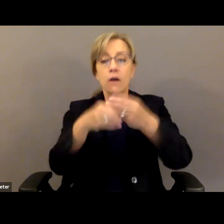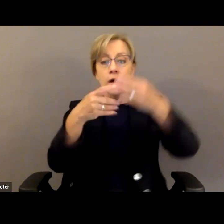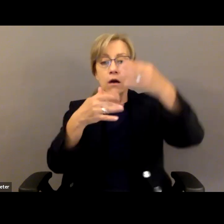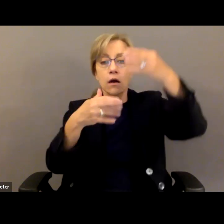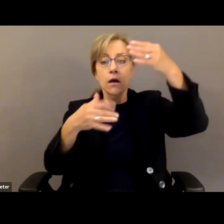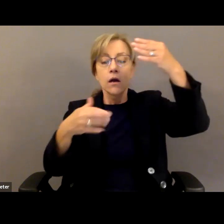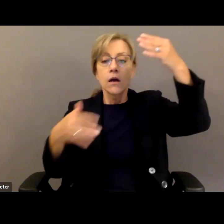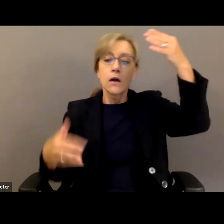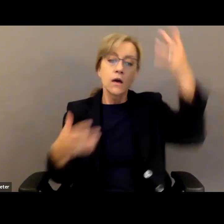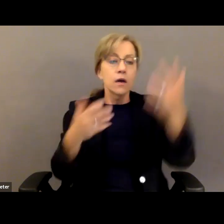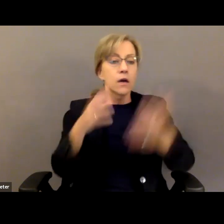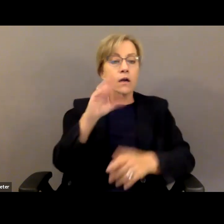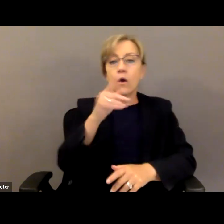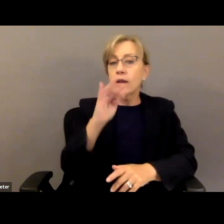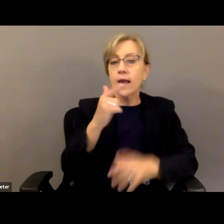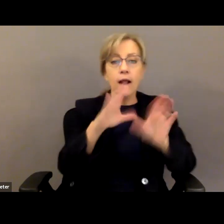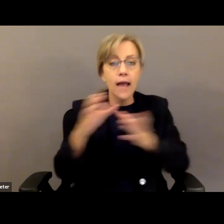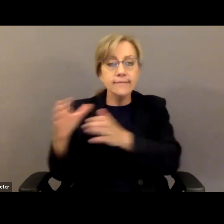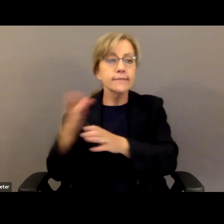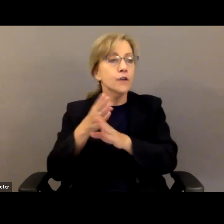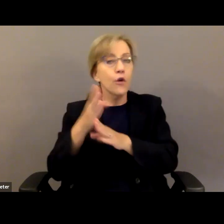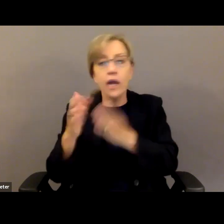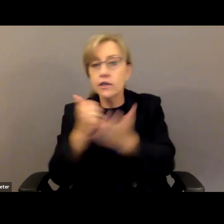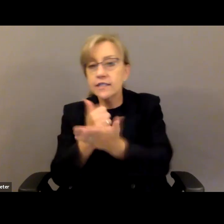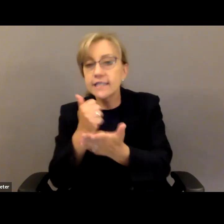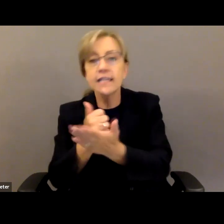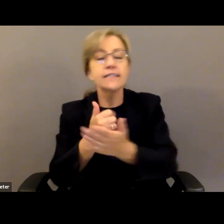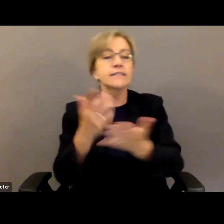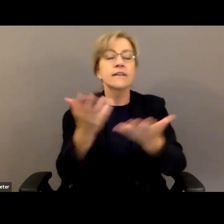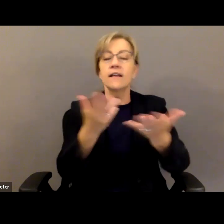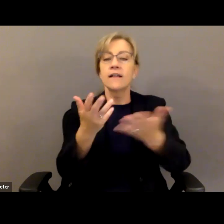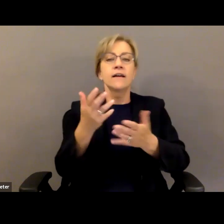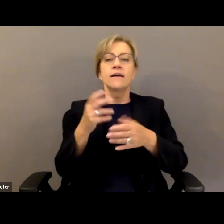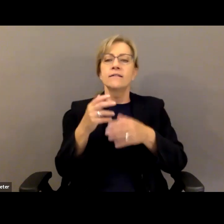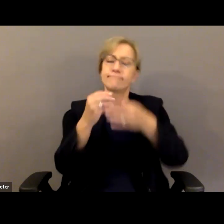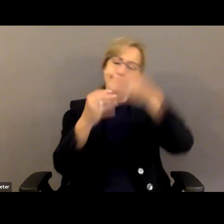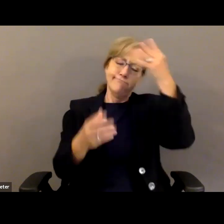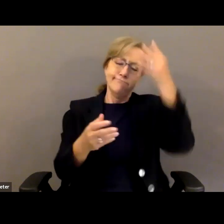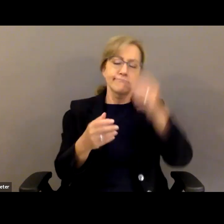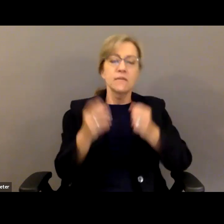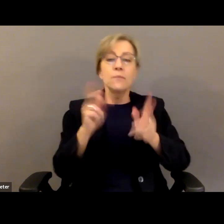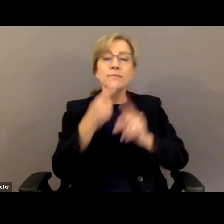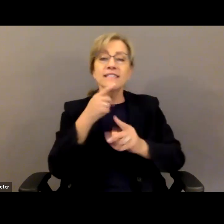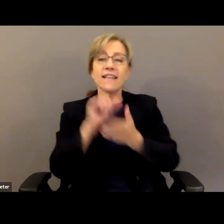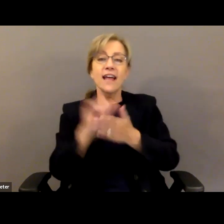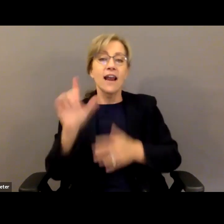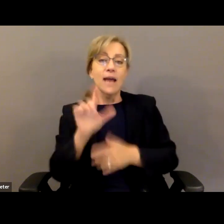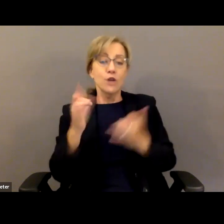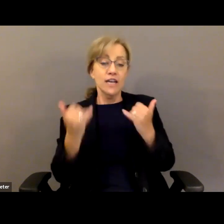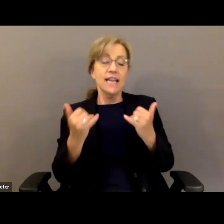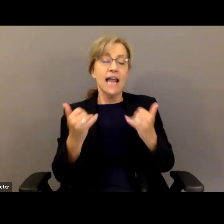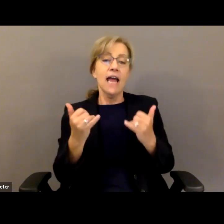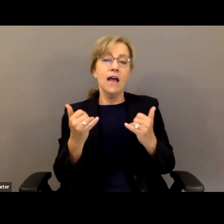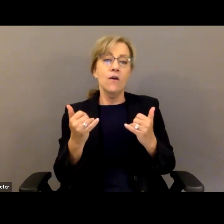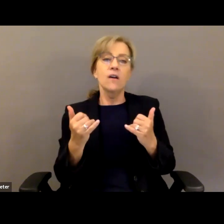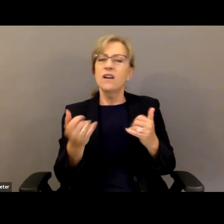to coding classes to career assistance. And what people say is this: libraries are now about more than just